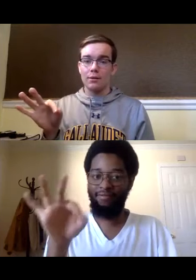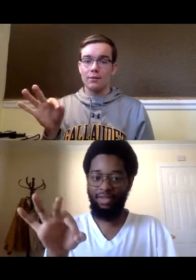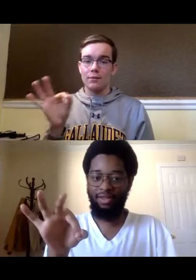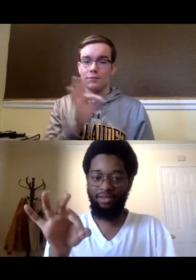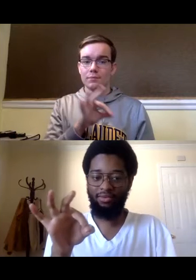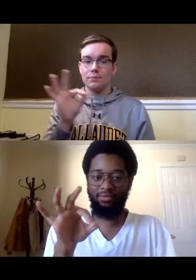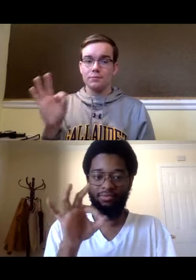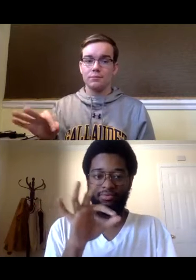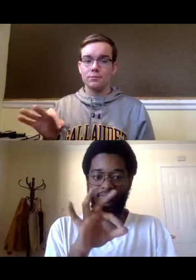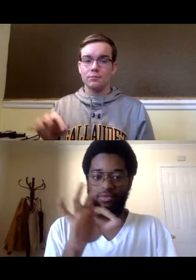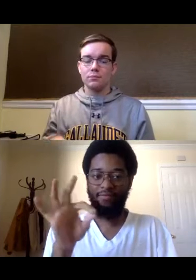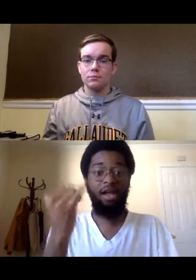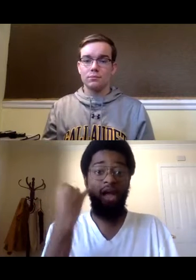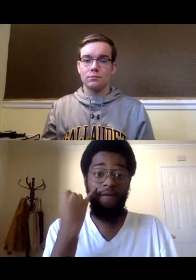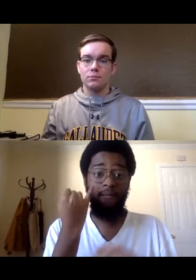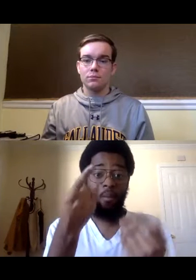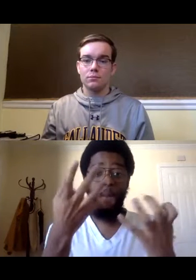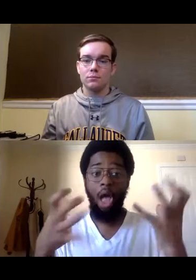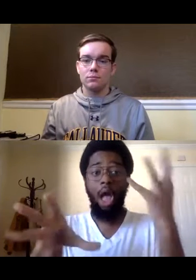Then French fry.